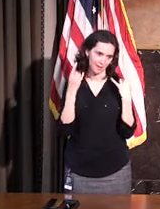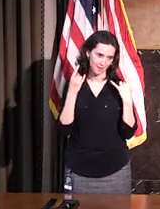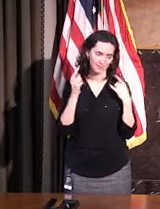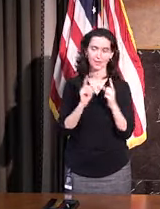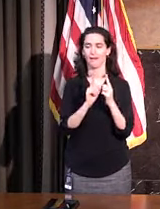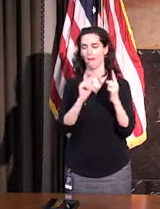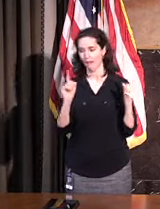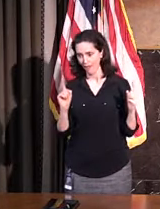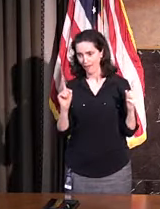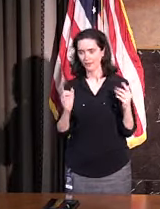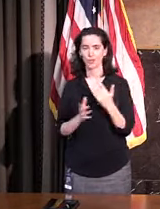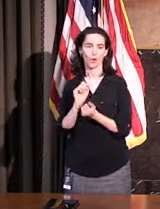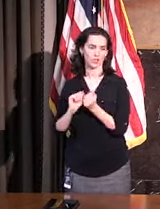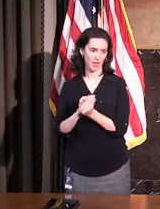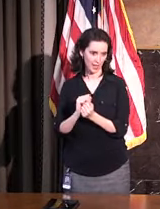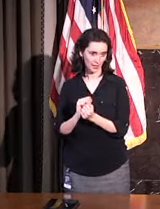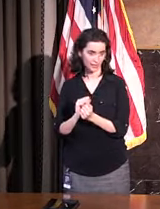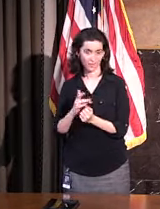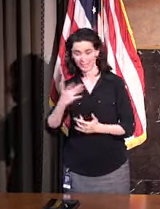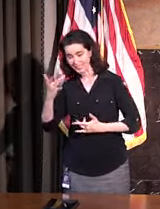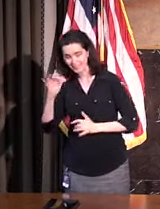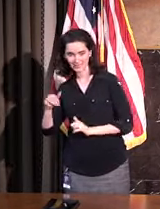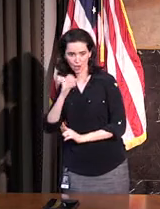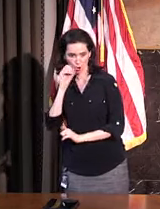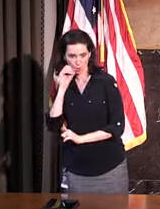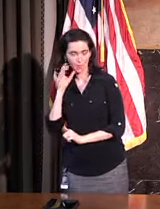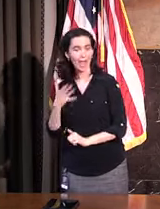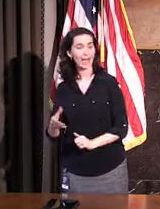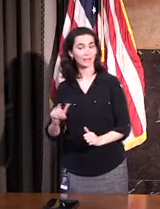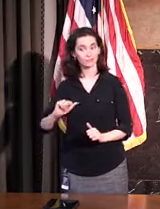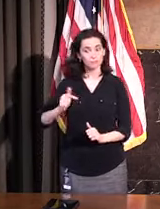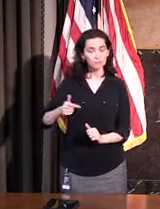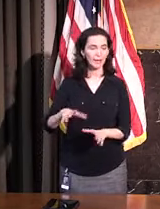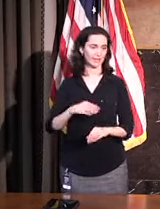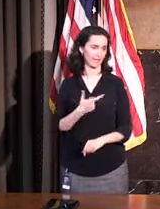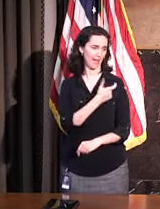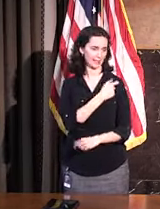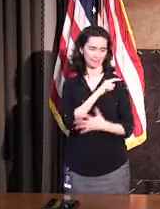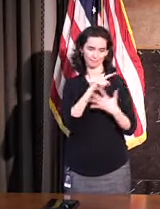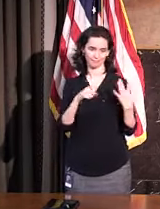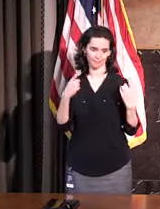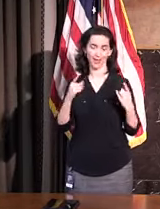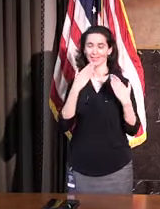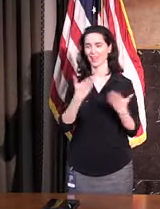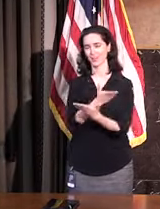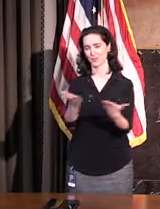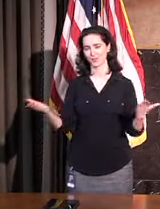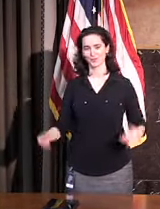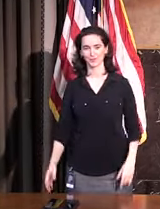distancing, washing their hands, staying home when they're sick, and getting vaccinated when they're able. So thank all of you.